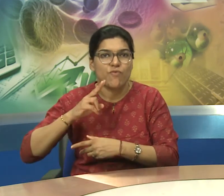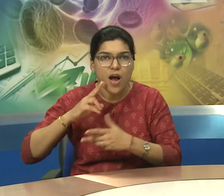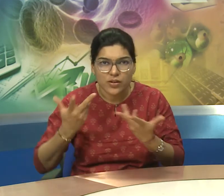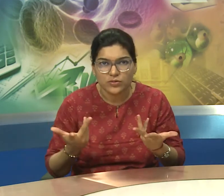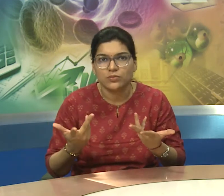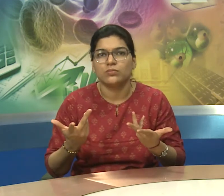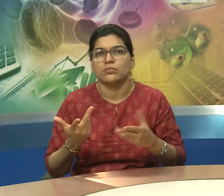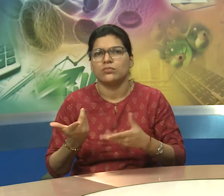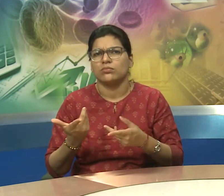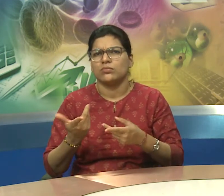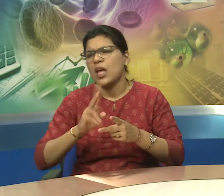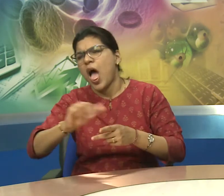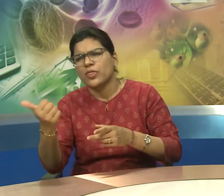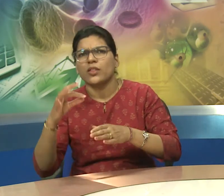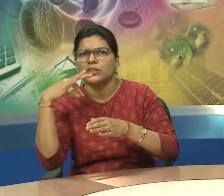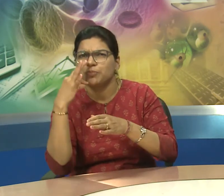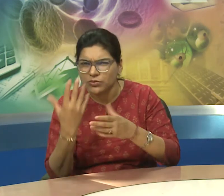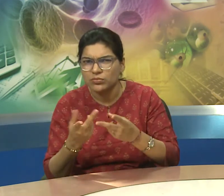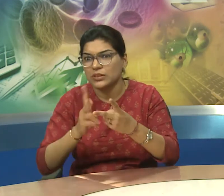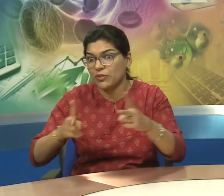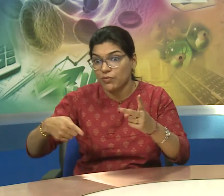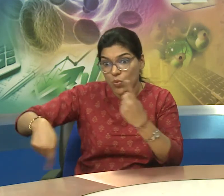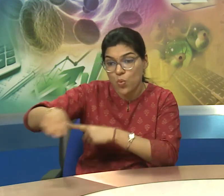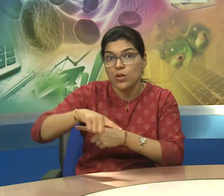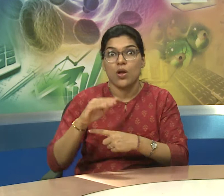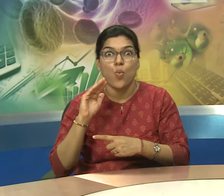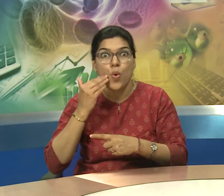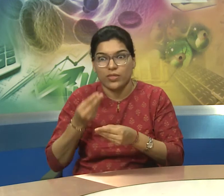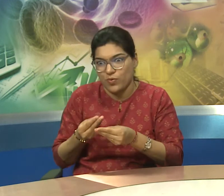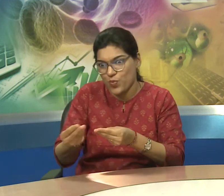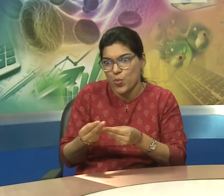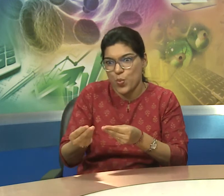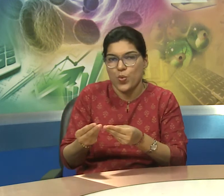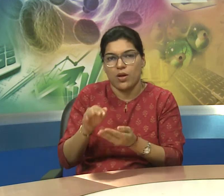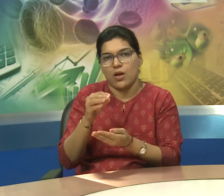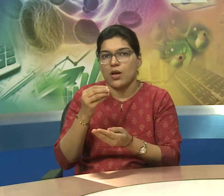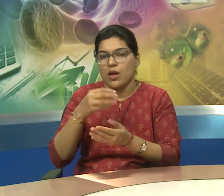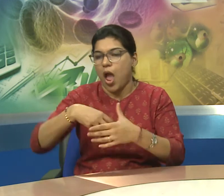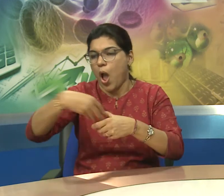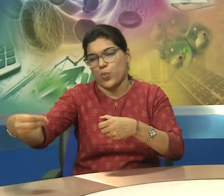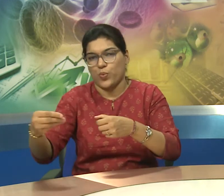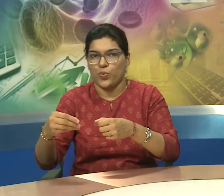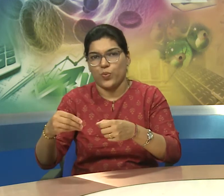For example, perishable goods like fruit,